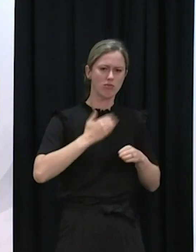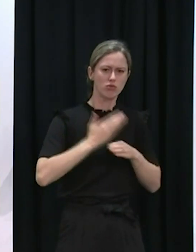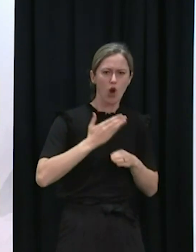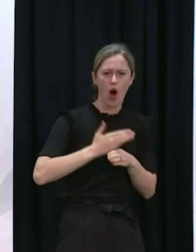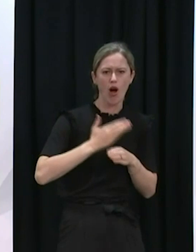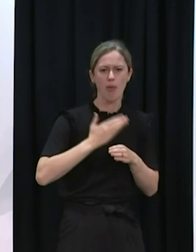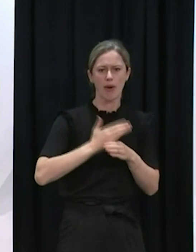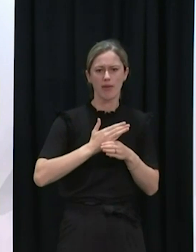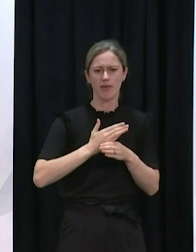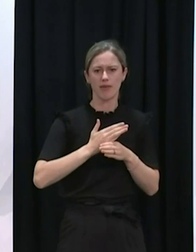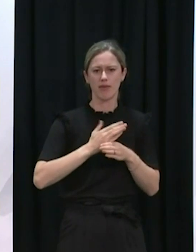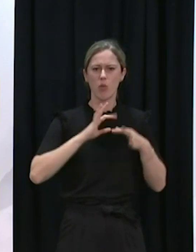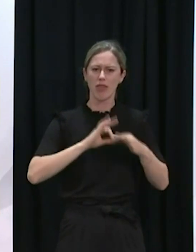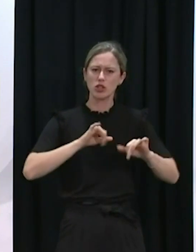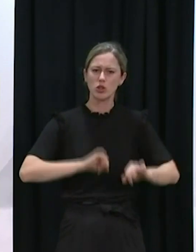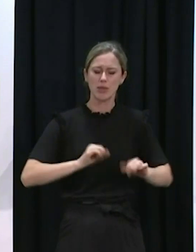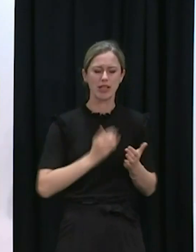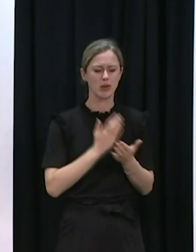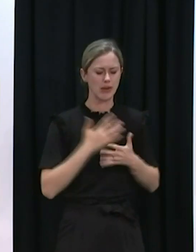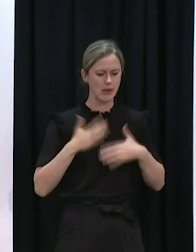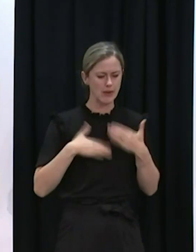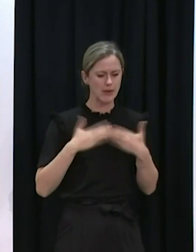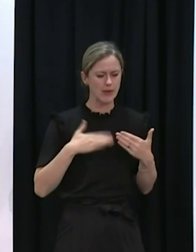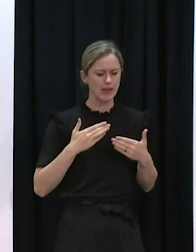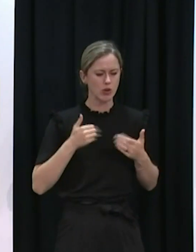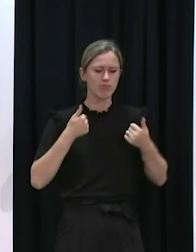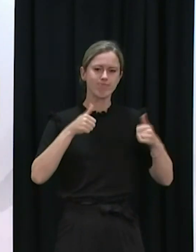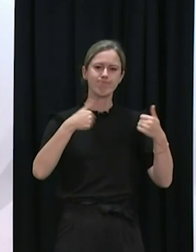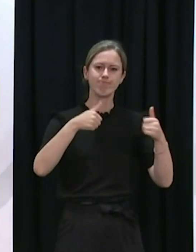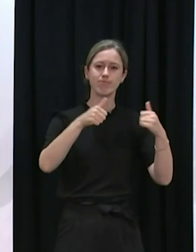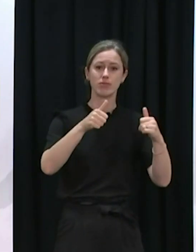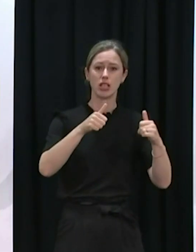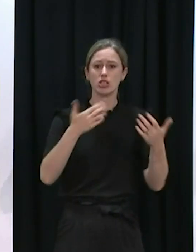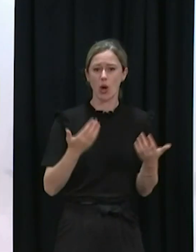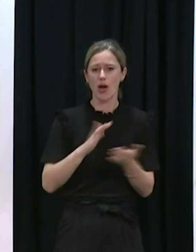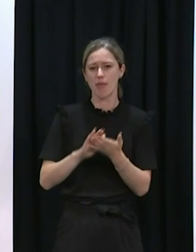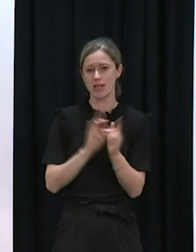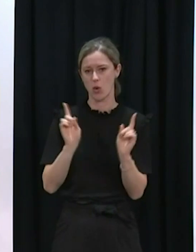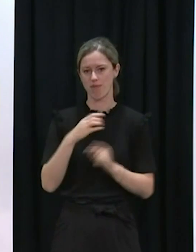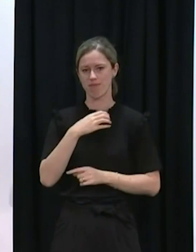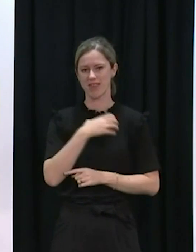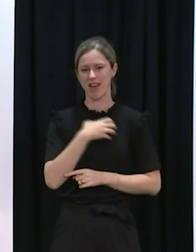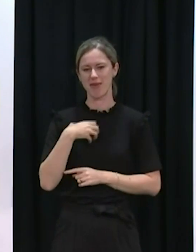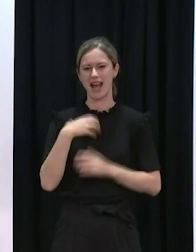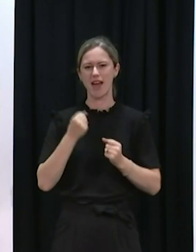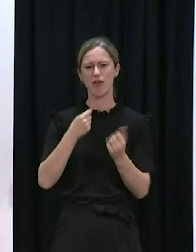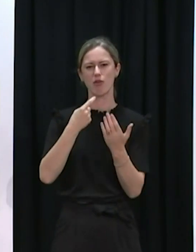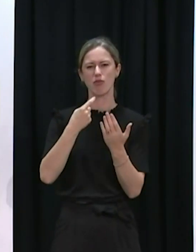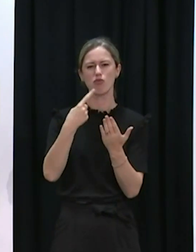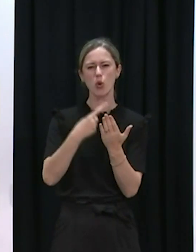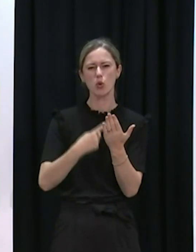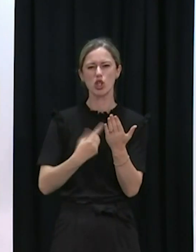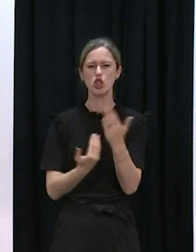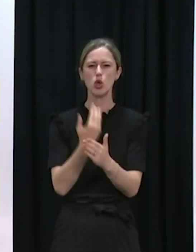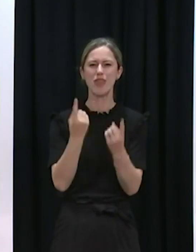as they and their students to make sure that they've got the best chance of success. So the government's decided to ease the requirements on schools